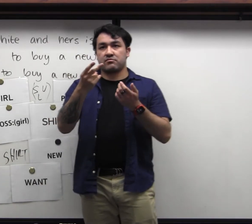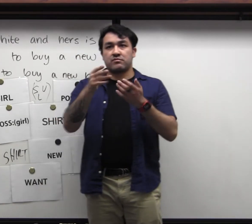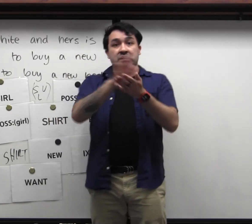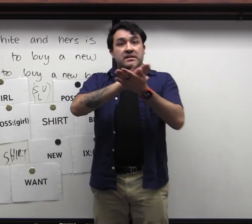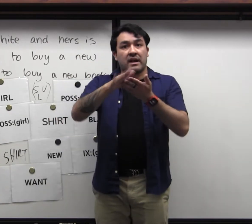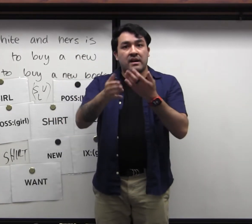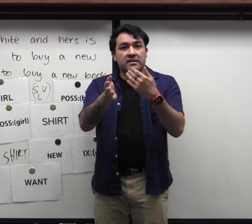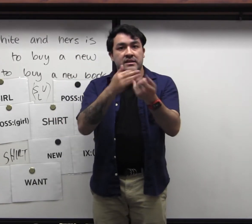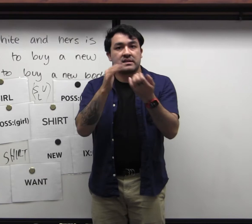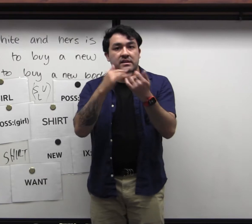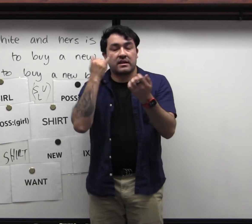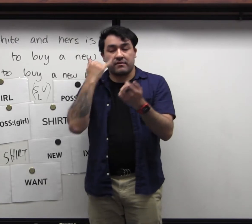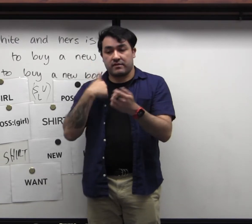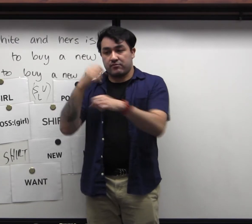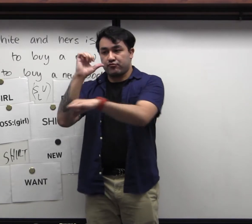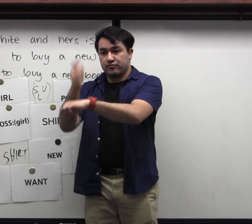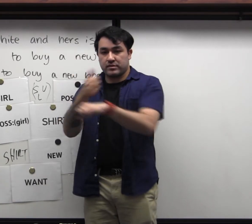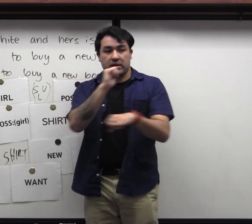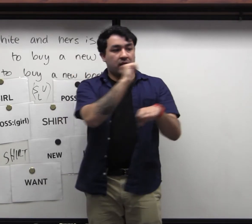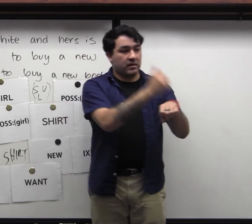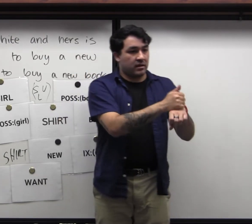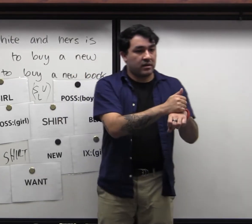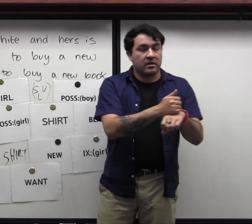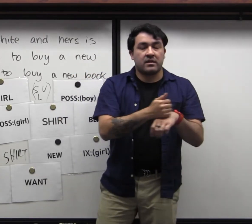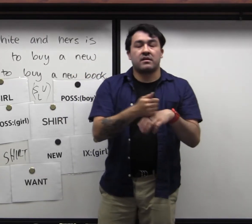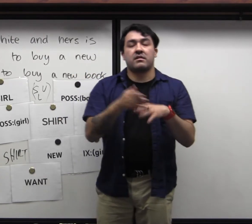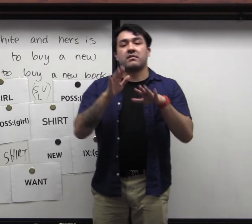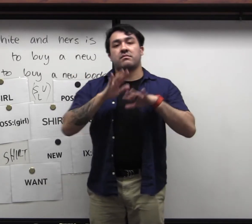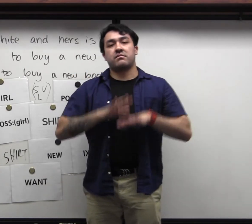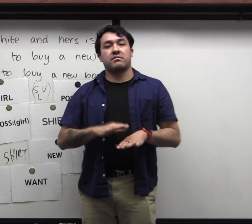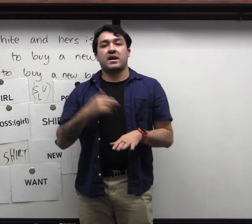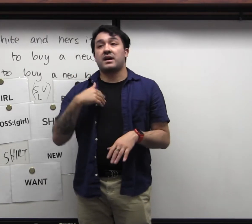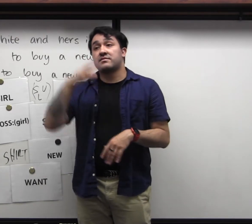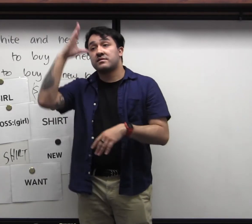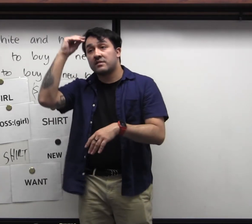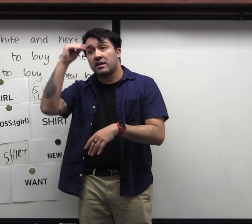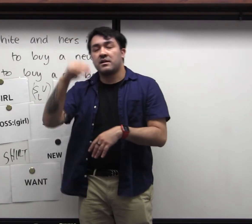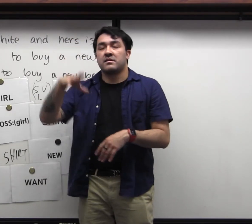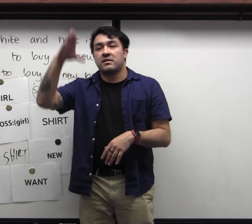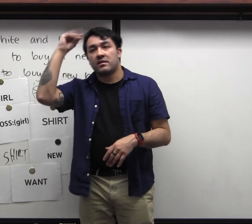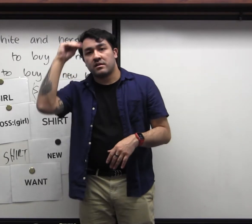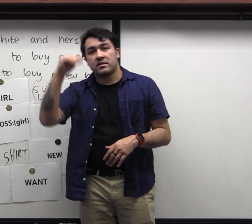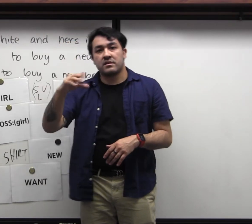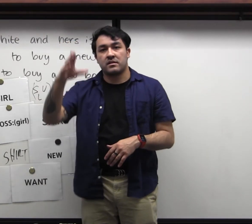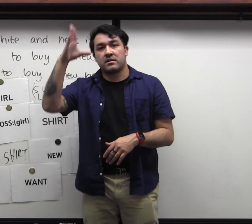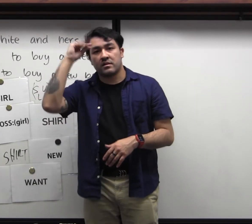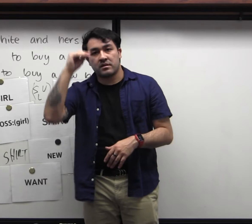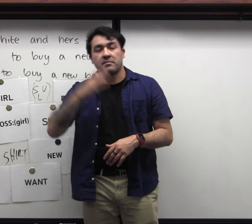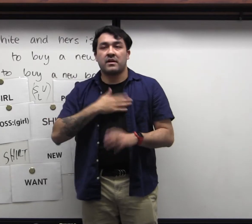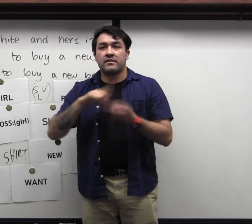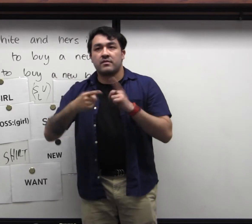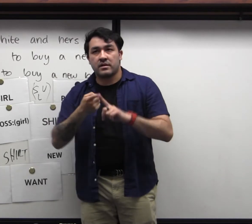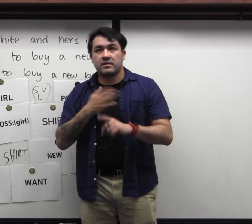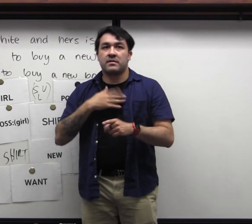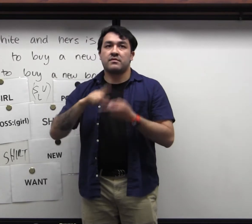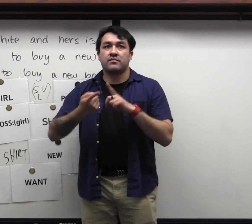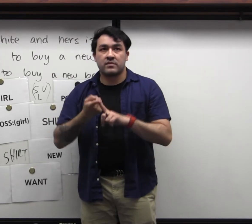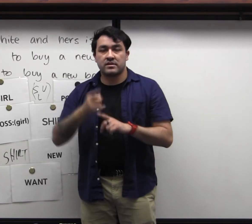So as you can see, it's really easy for me to set things up, and now I don't have to worry about keep signing boy, boy, boy, boy,